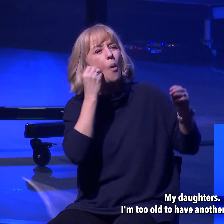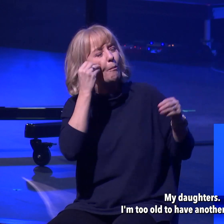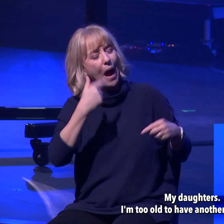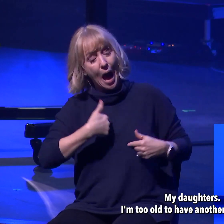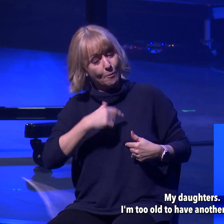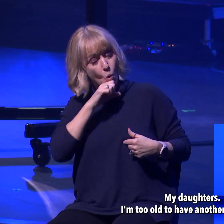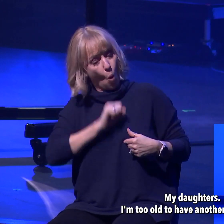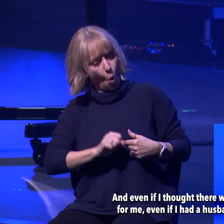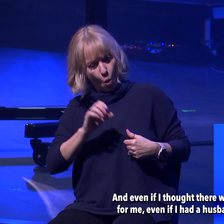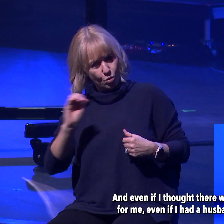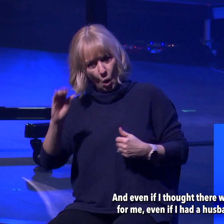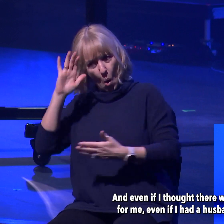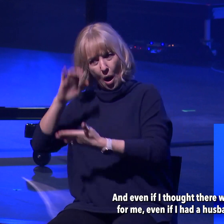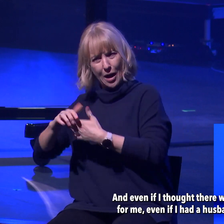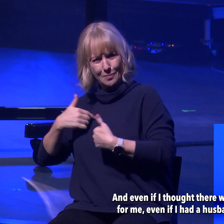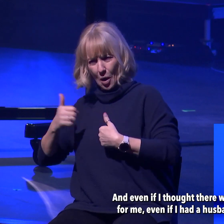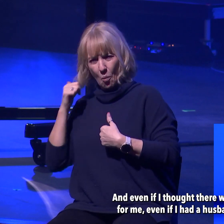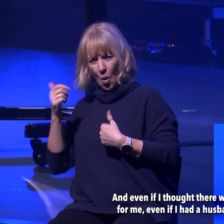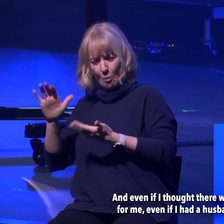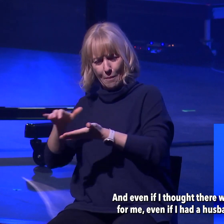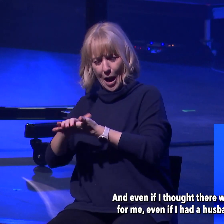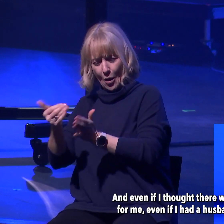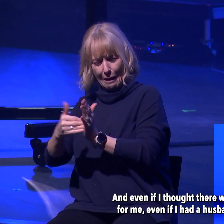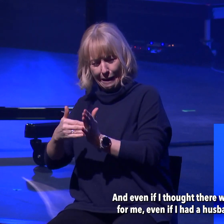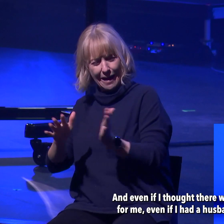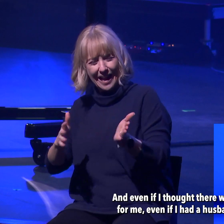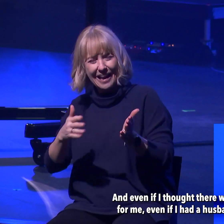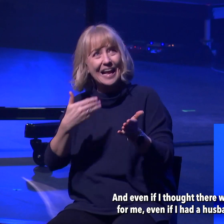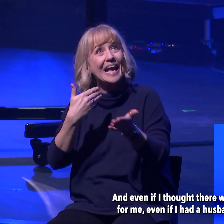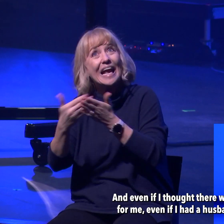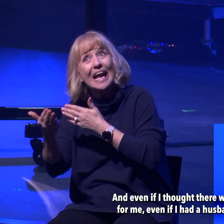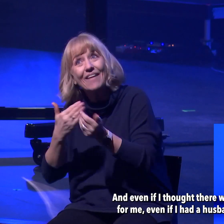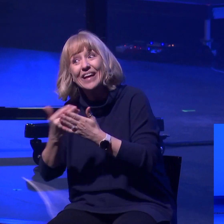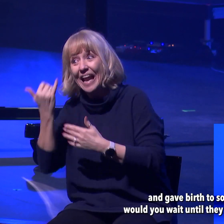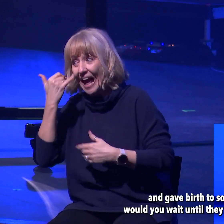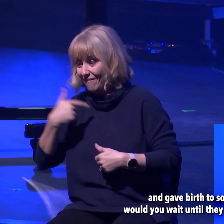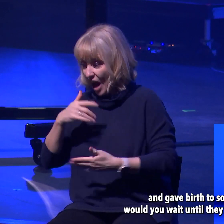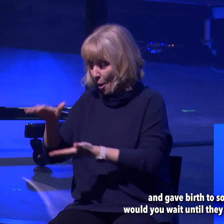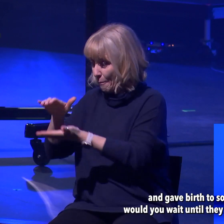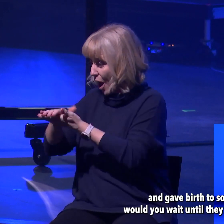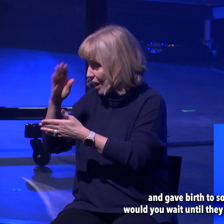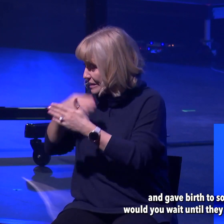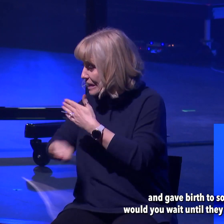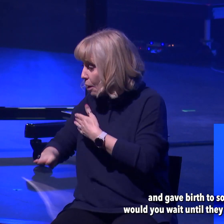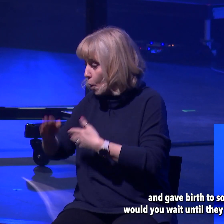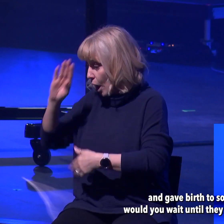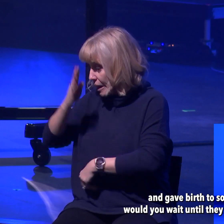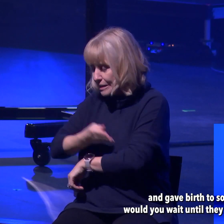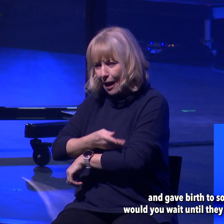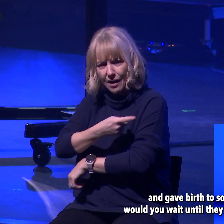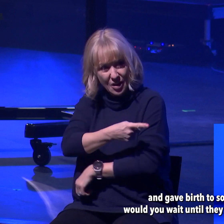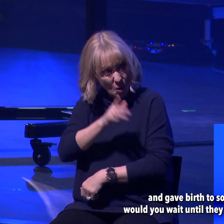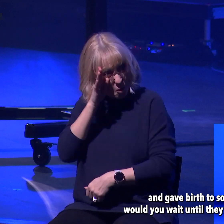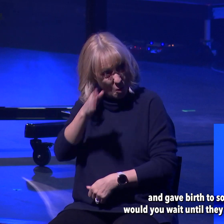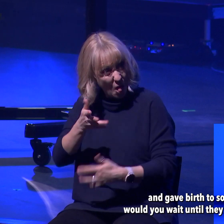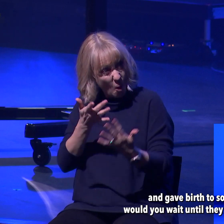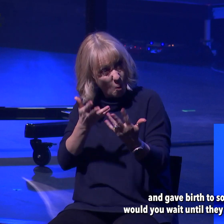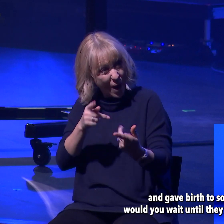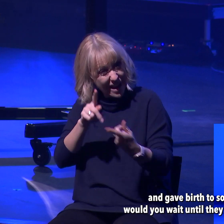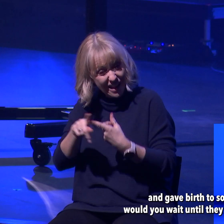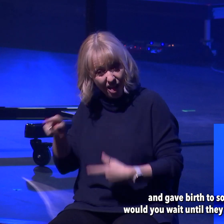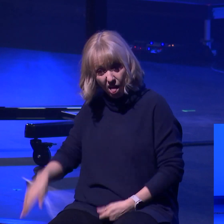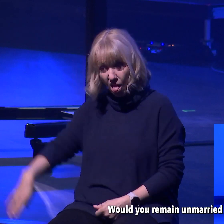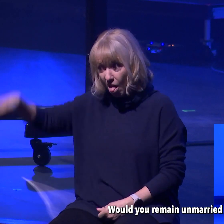to have another husband. And even if I thought there was still hope for me, even if I had a husband tonight and gave birth to sons, would you wait until they